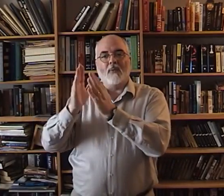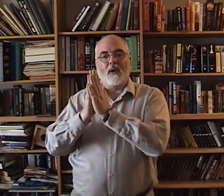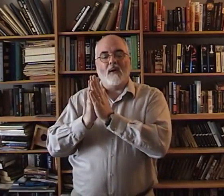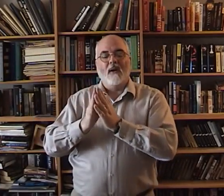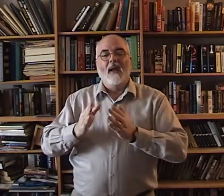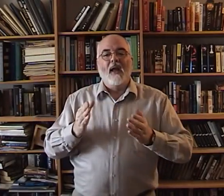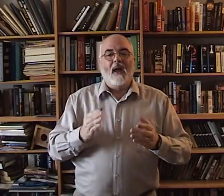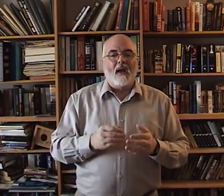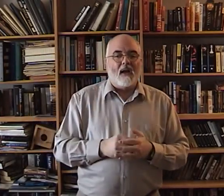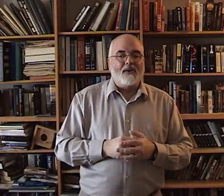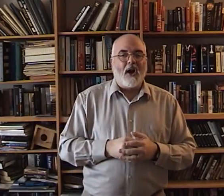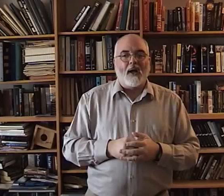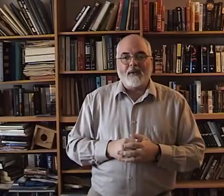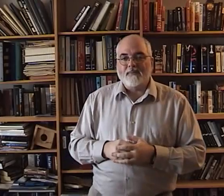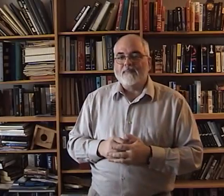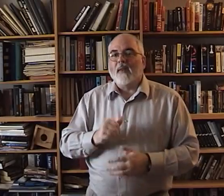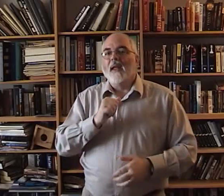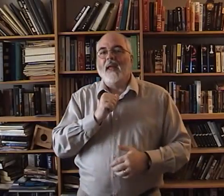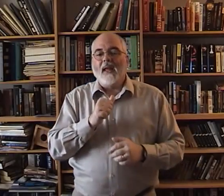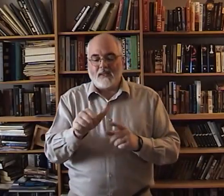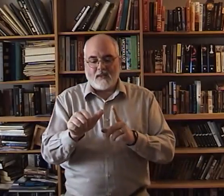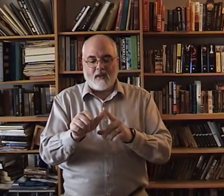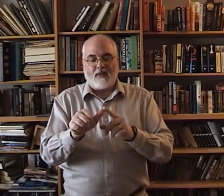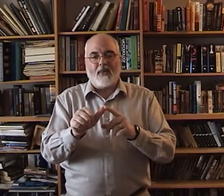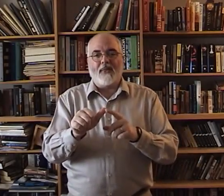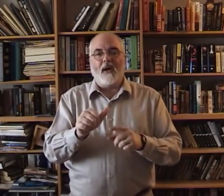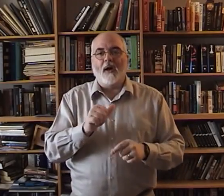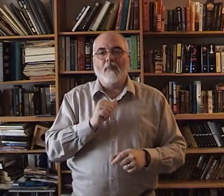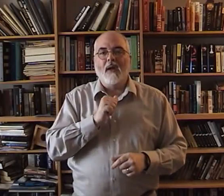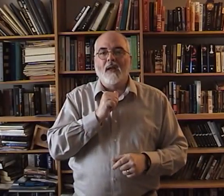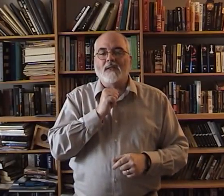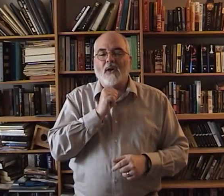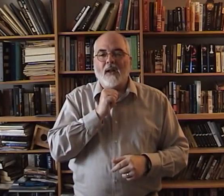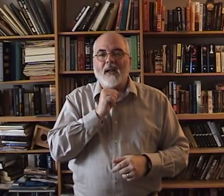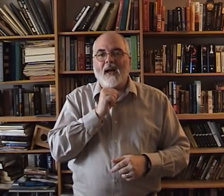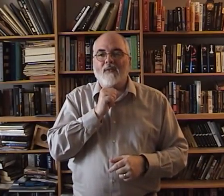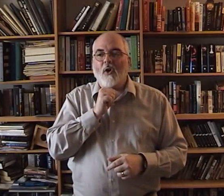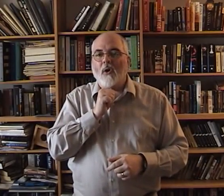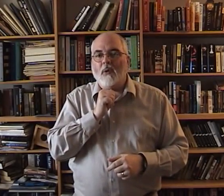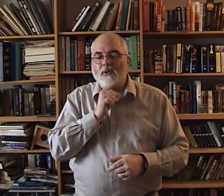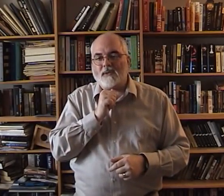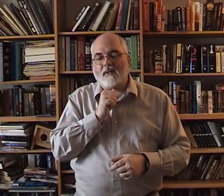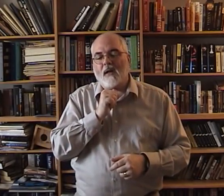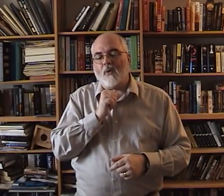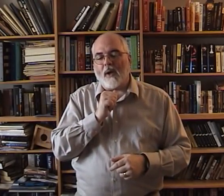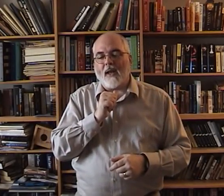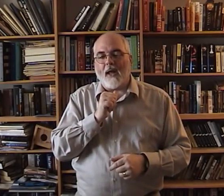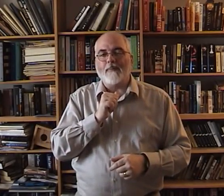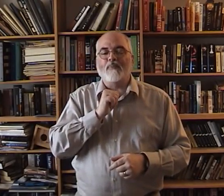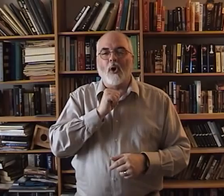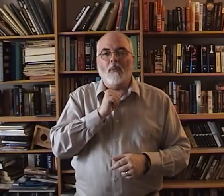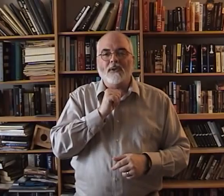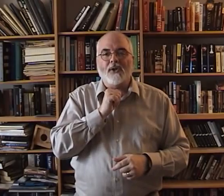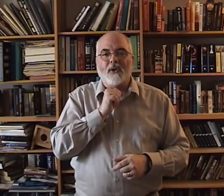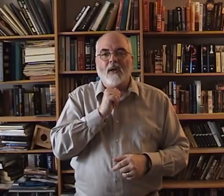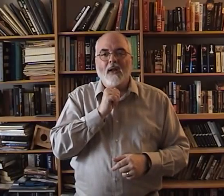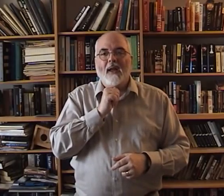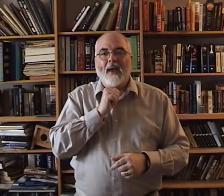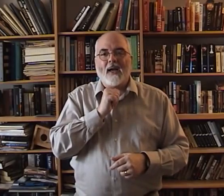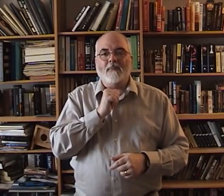prayer. Not. It's the thumb starting kind of almost, not quite at, but almost at your Adam's